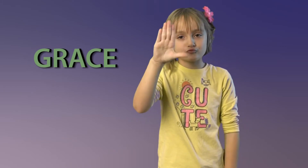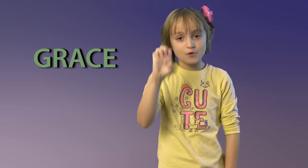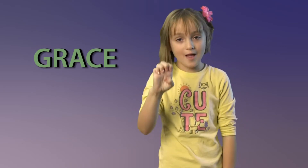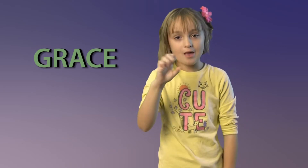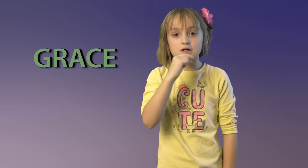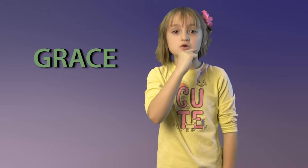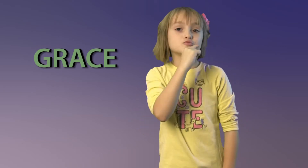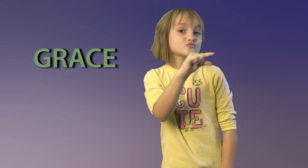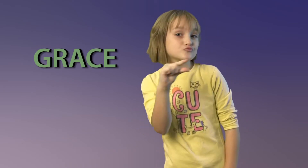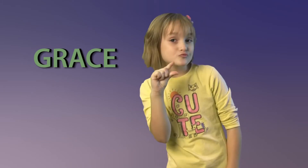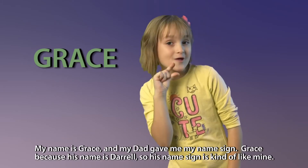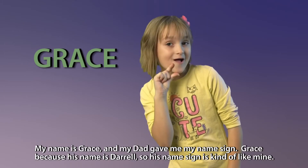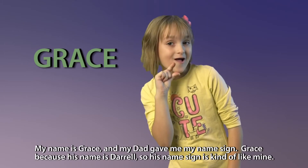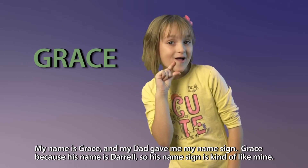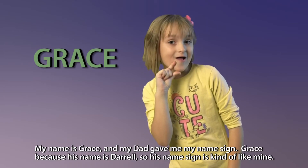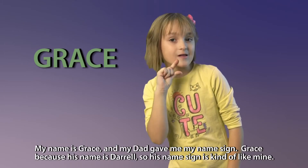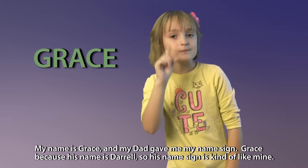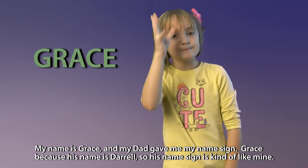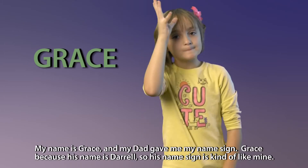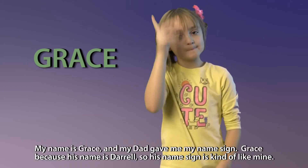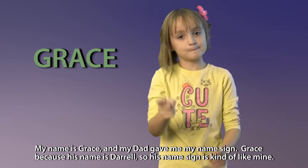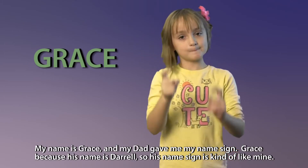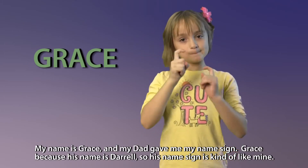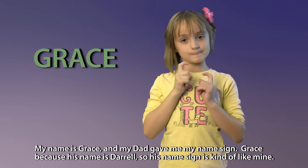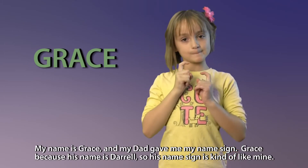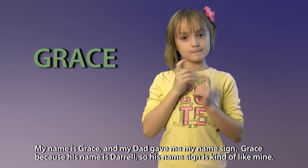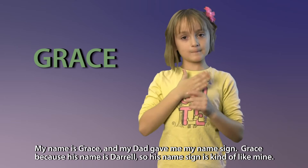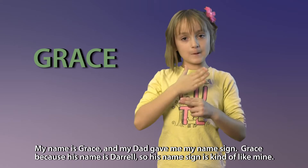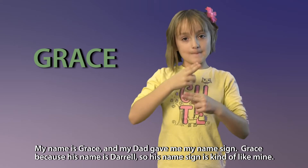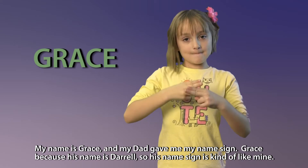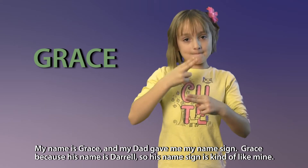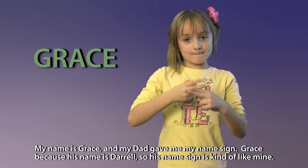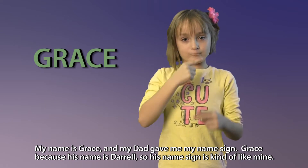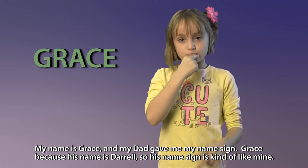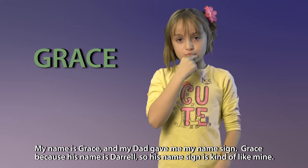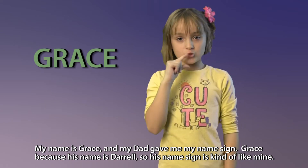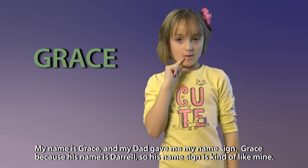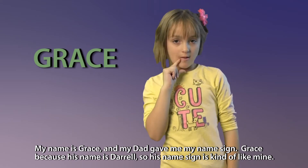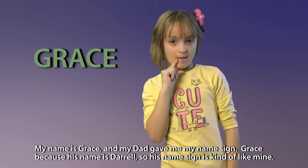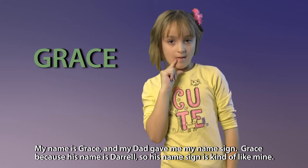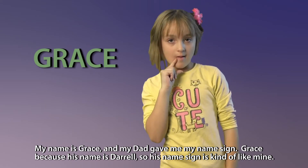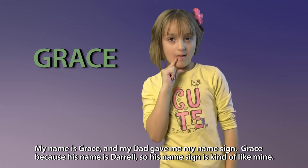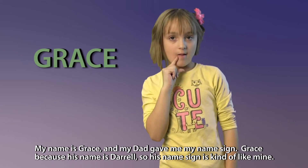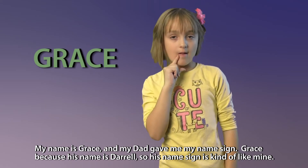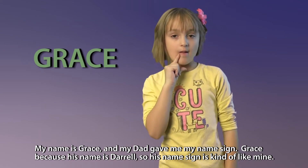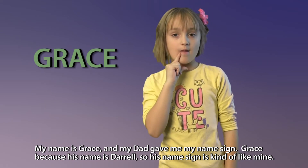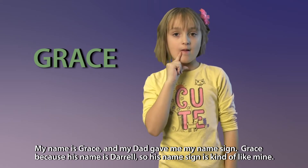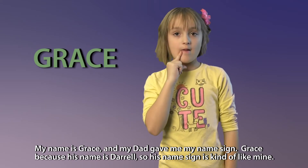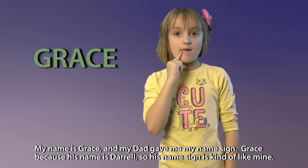My name is Grace, and my dad gave me my name sign, Grace,